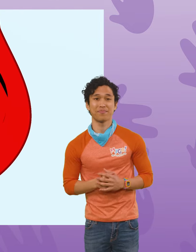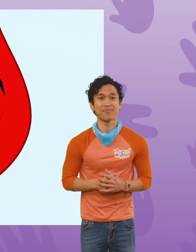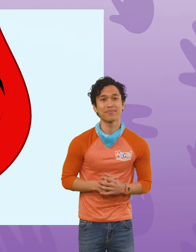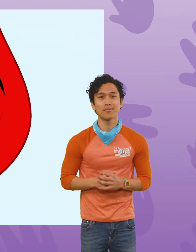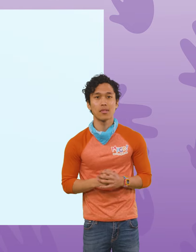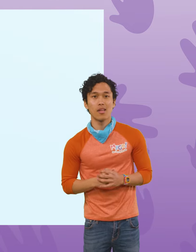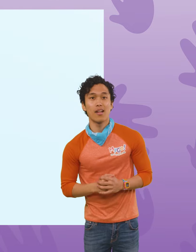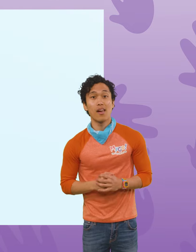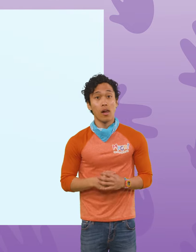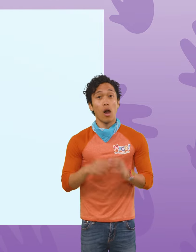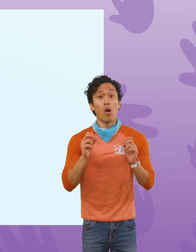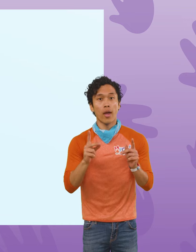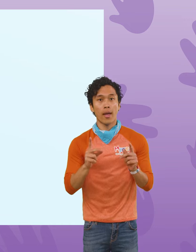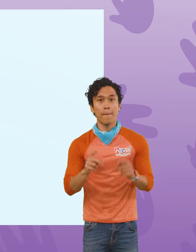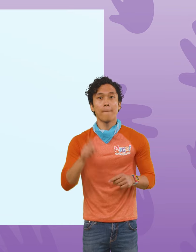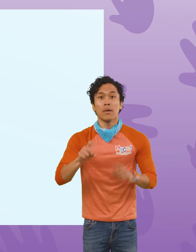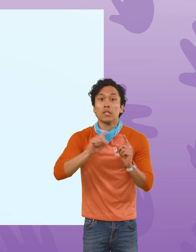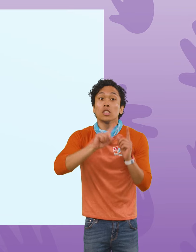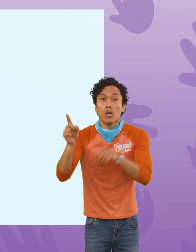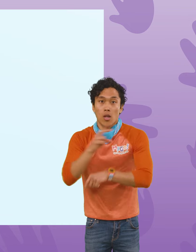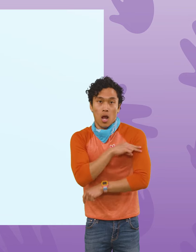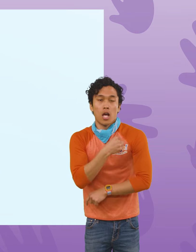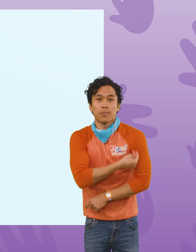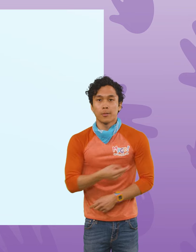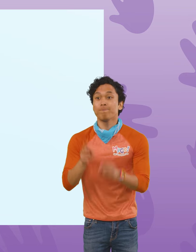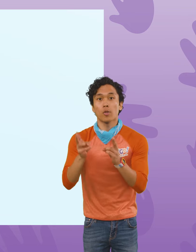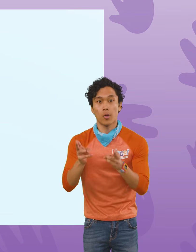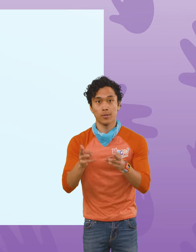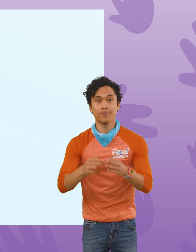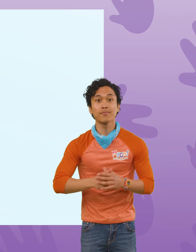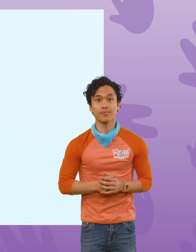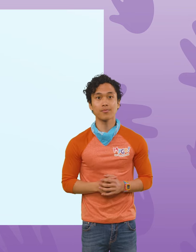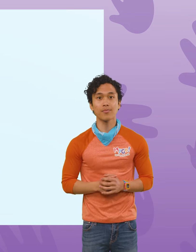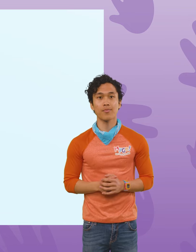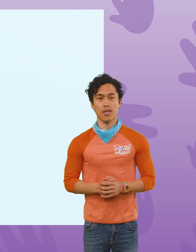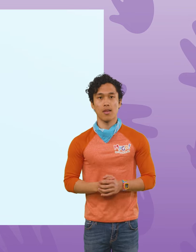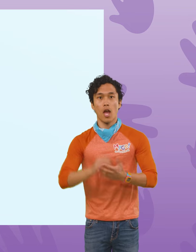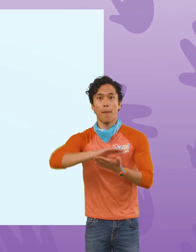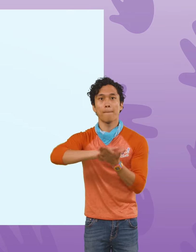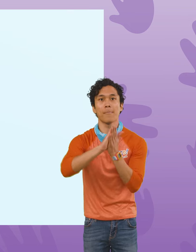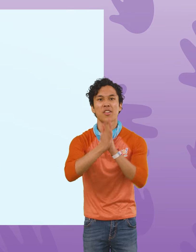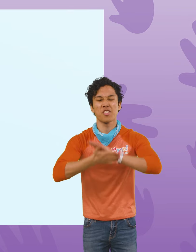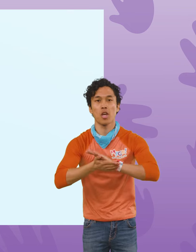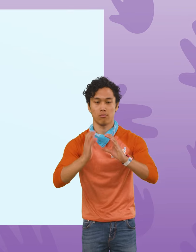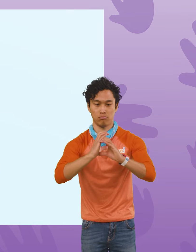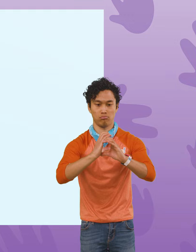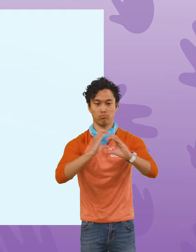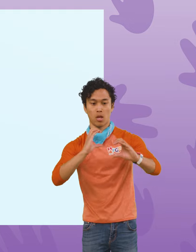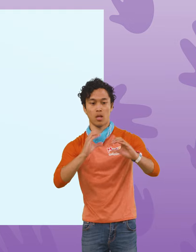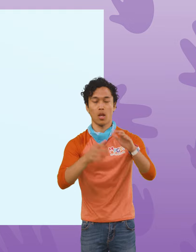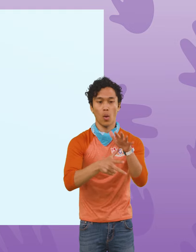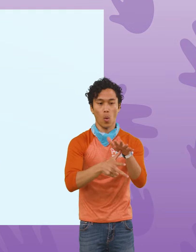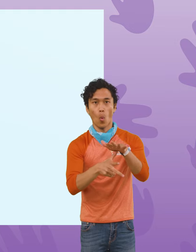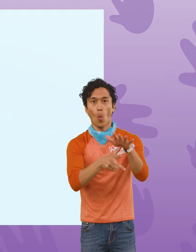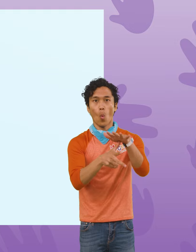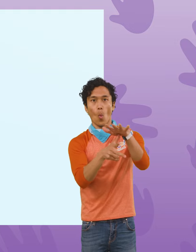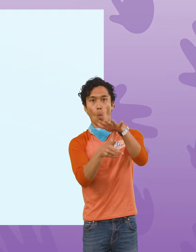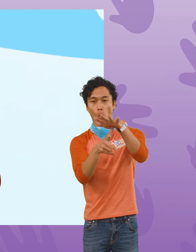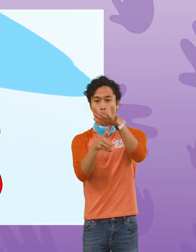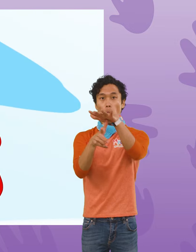okay. Okay, we need to get to the hospital quickly. Morphle, morph into a